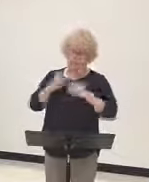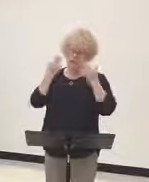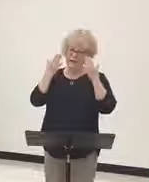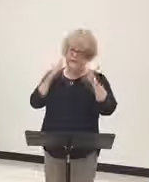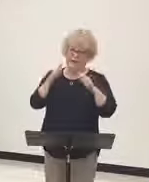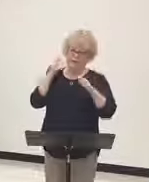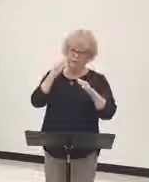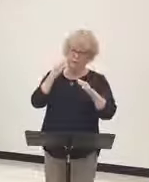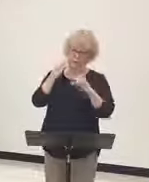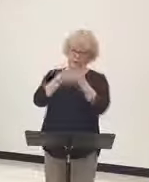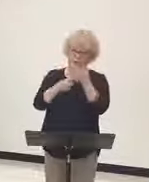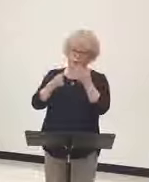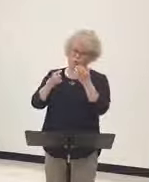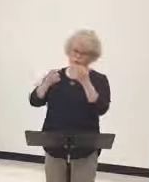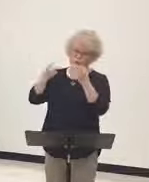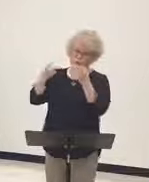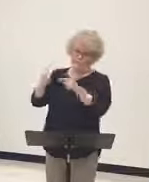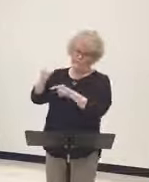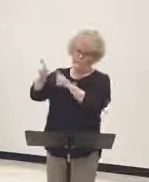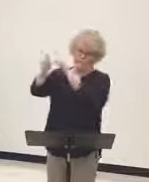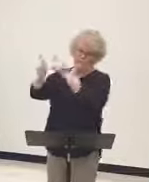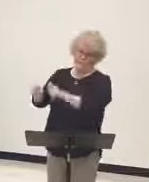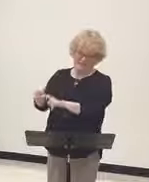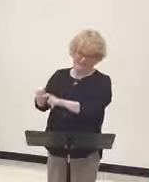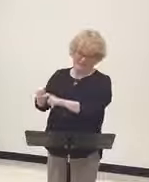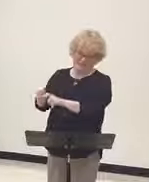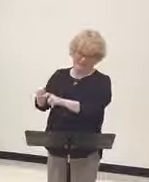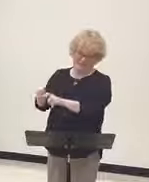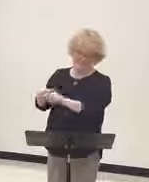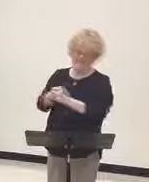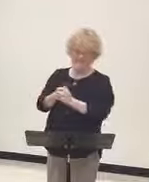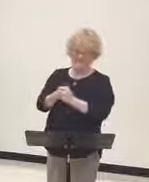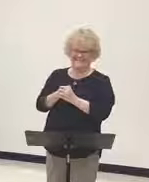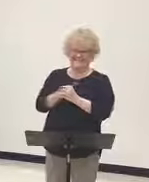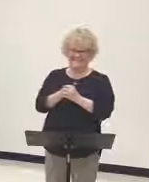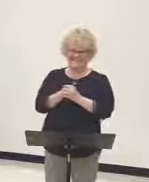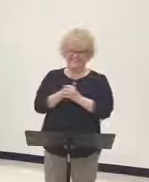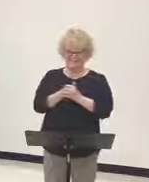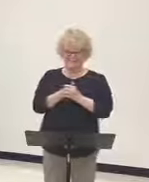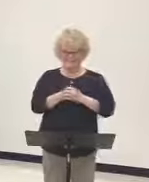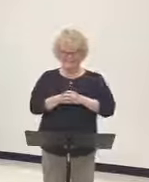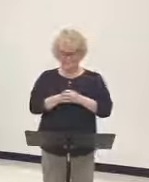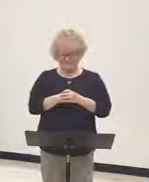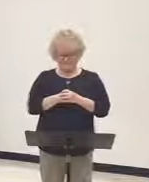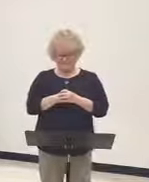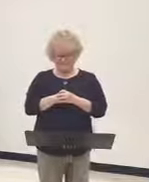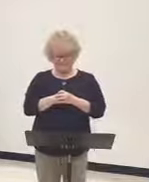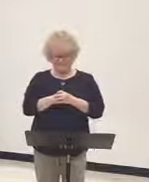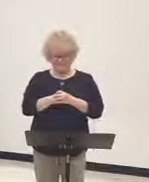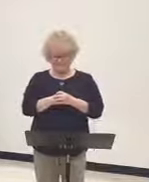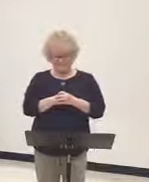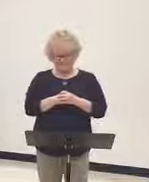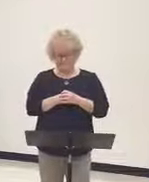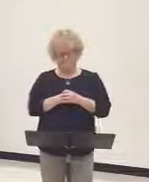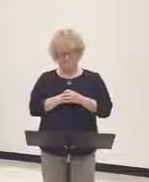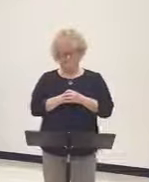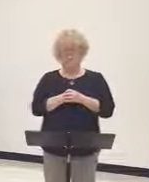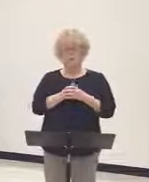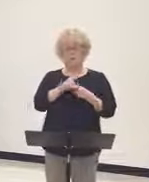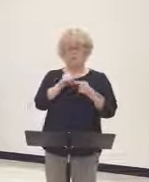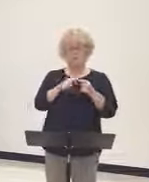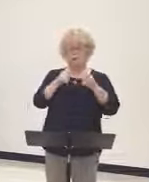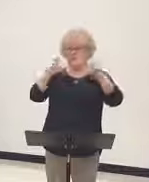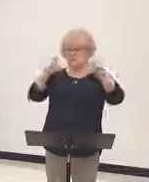what was going to be facing you on the other side of that bridge in that exam. Well, you know, when